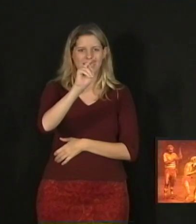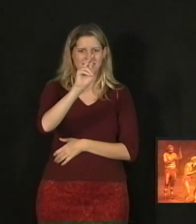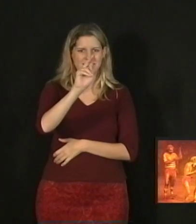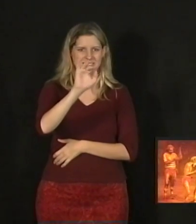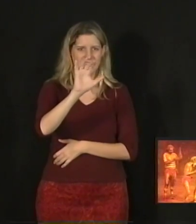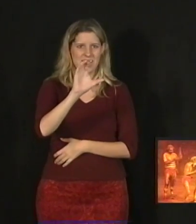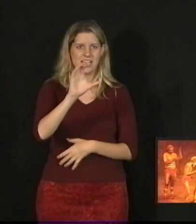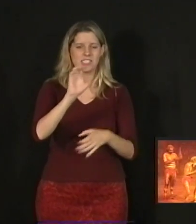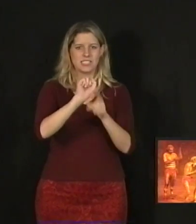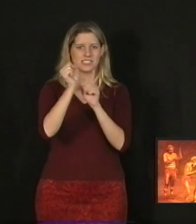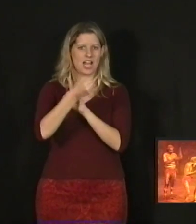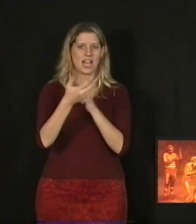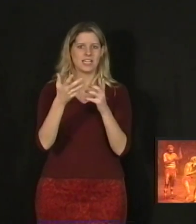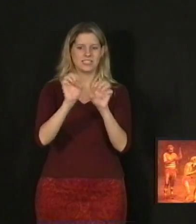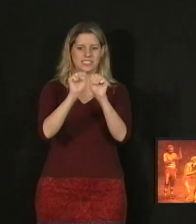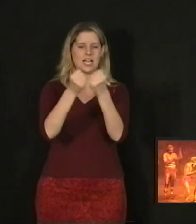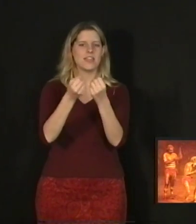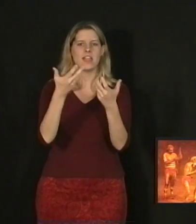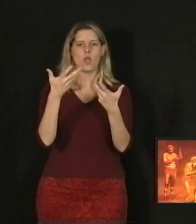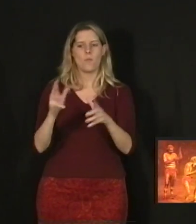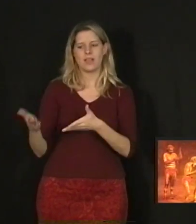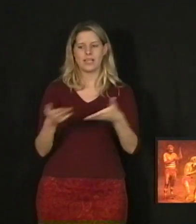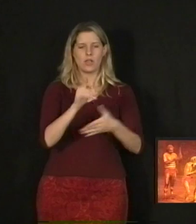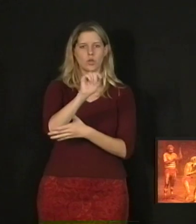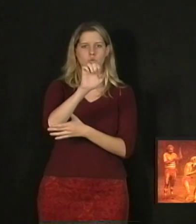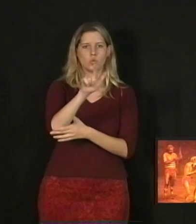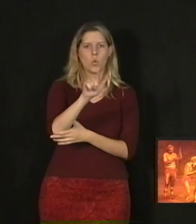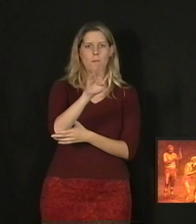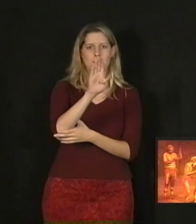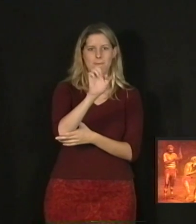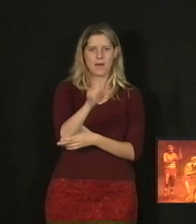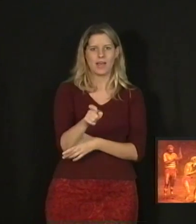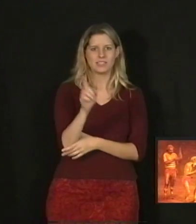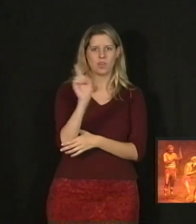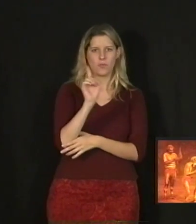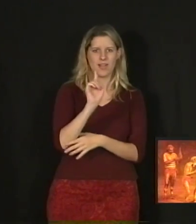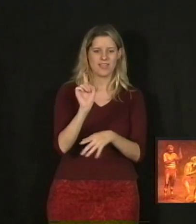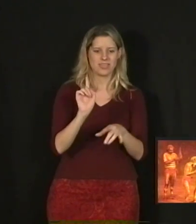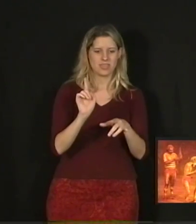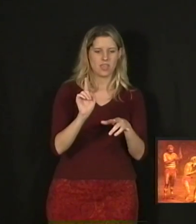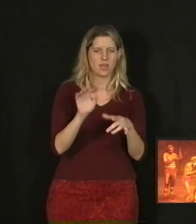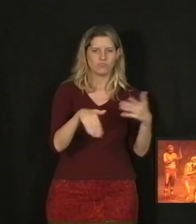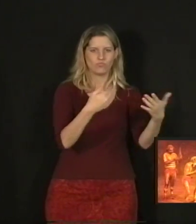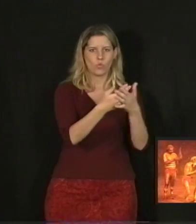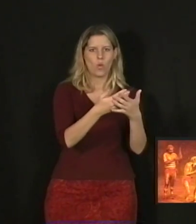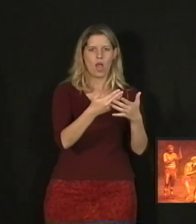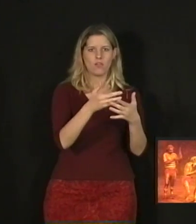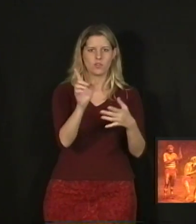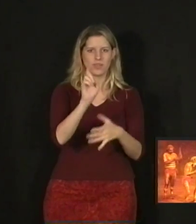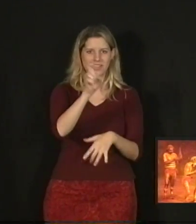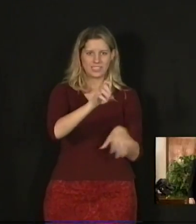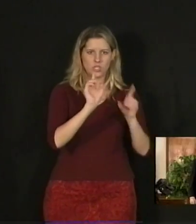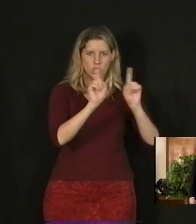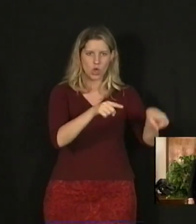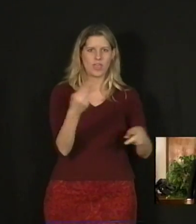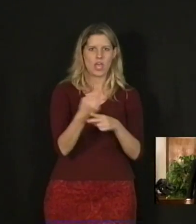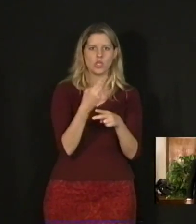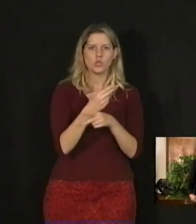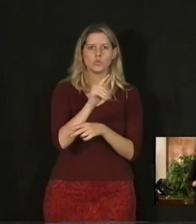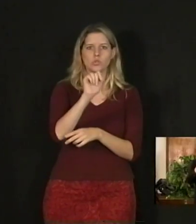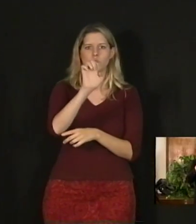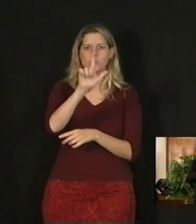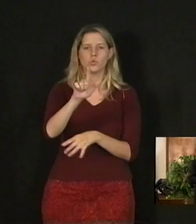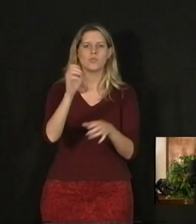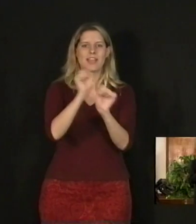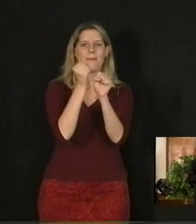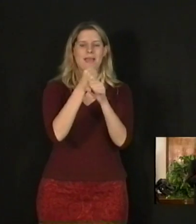carry the minimum with them. And when they get to where they got to go, they have to make their own tools again. And they use their teeth as a vice. They're constantly using